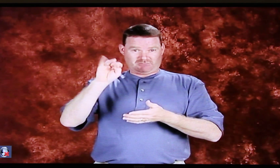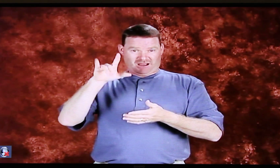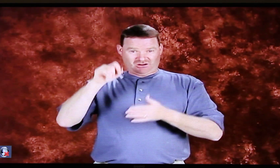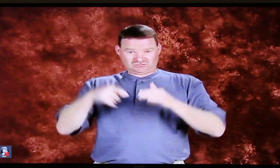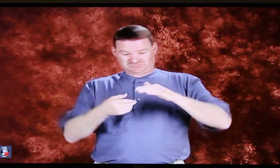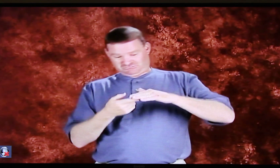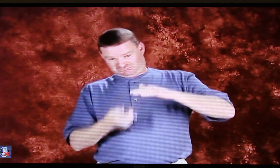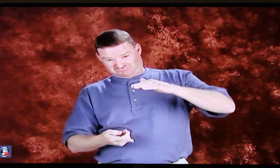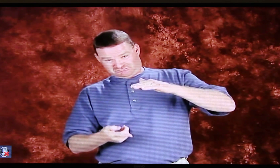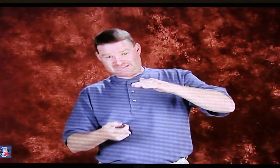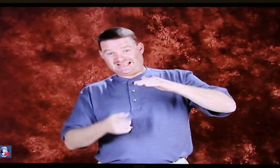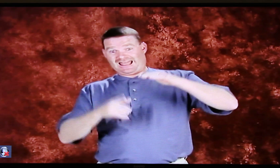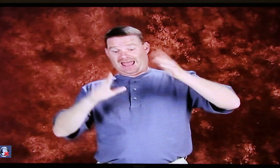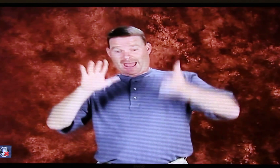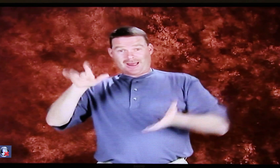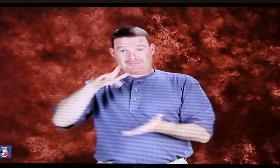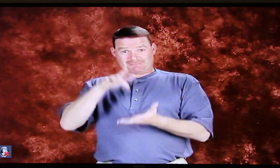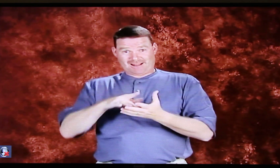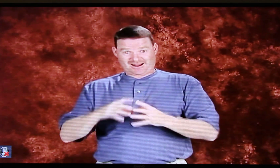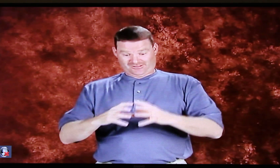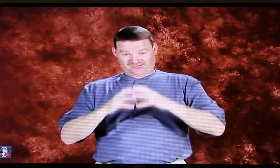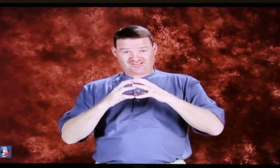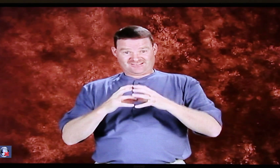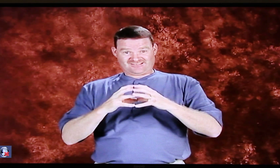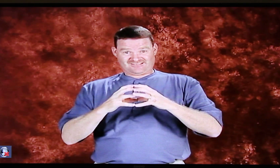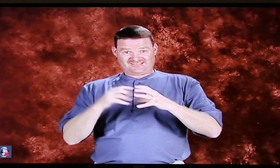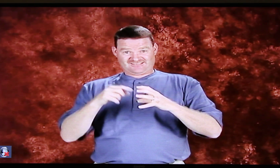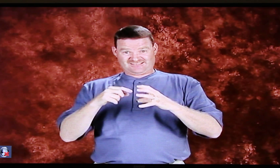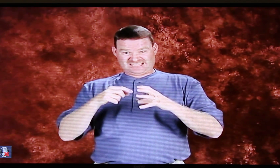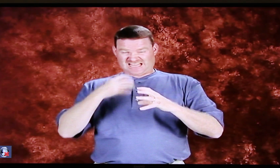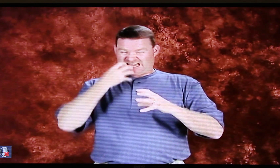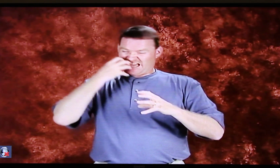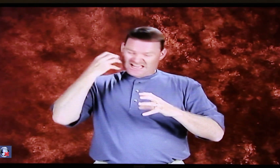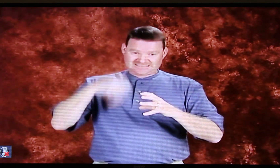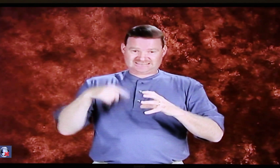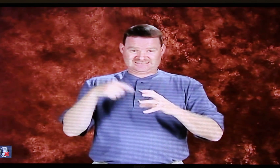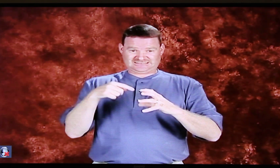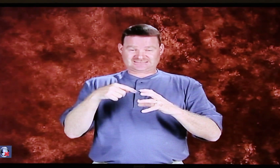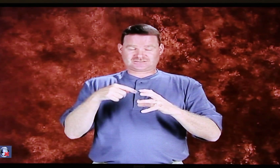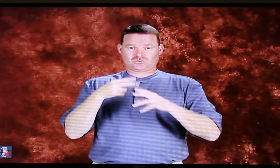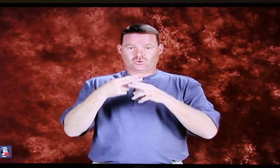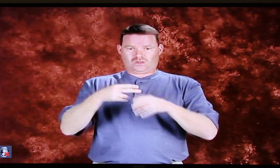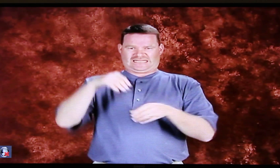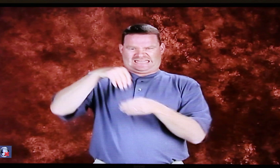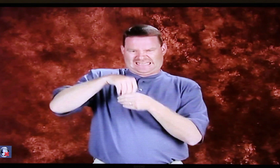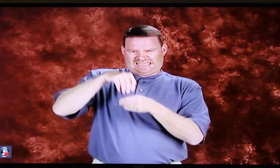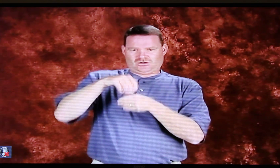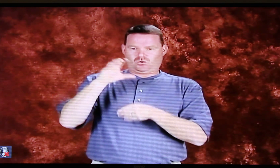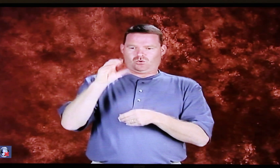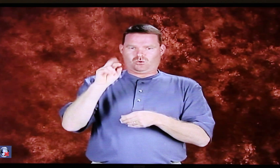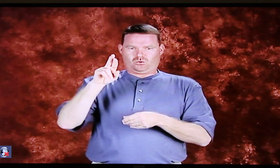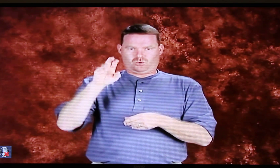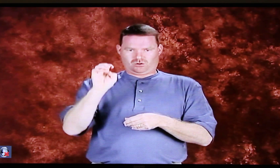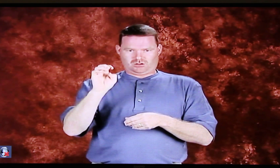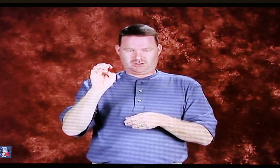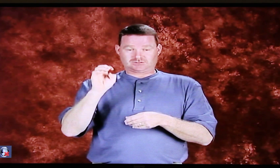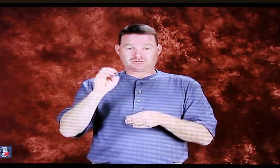and it's 1,240 miles thick. And in the very middle, the hottest part is the inner core,